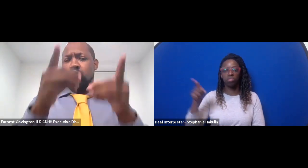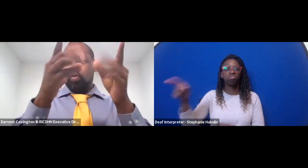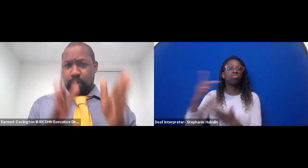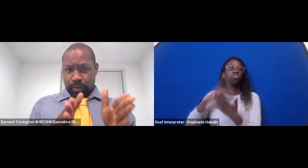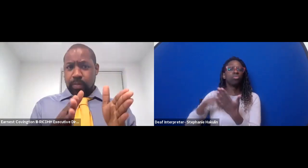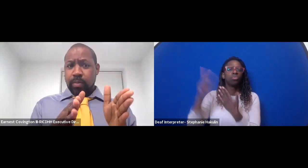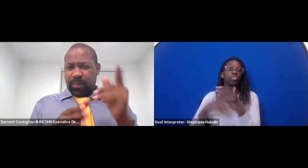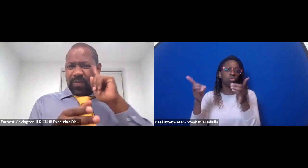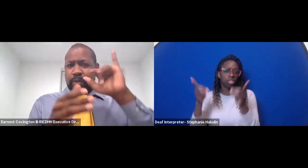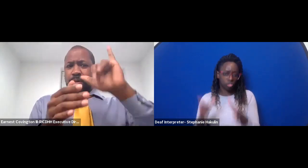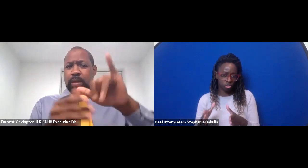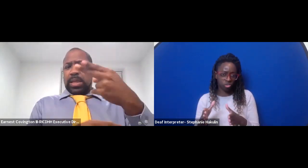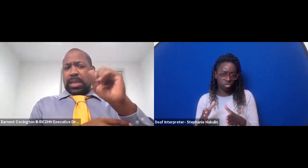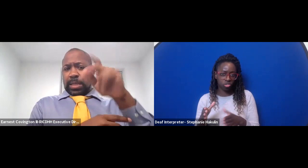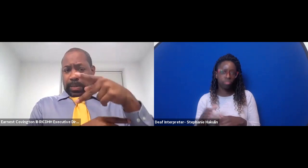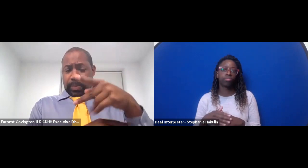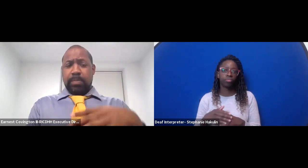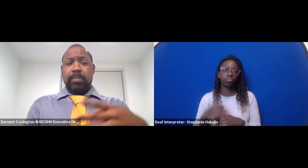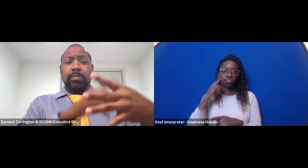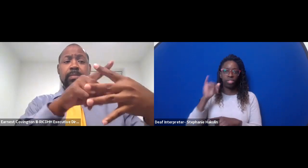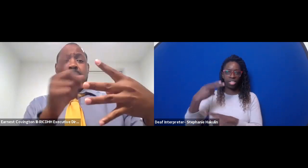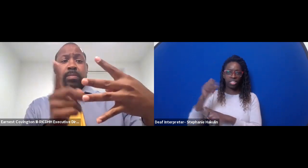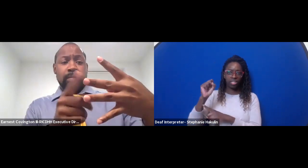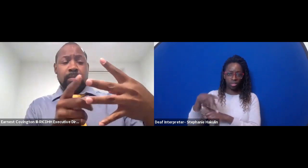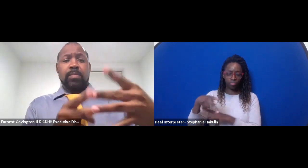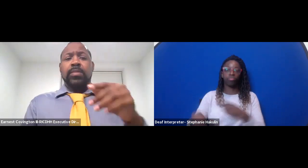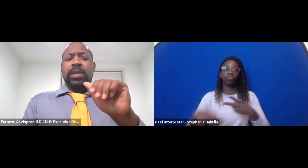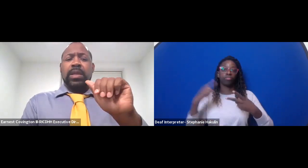And she's the program director.